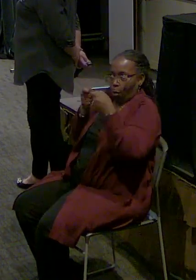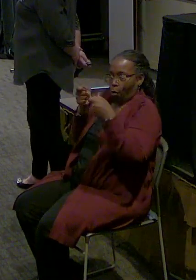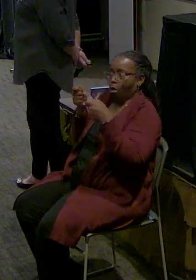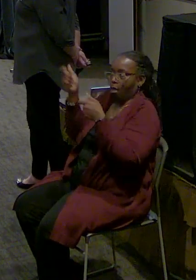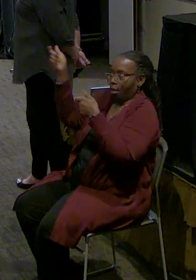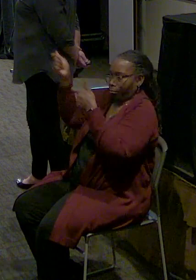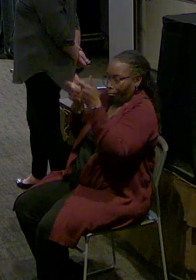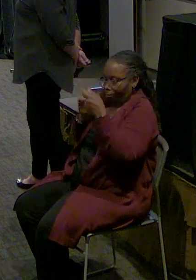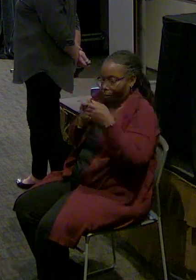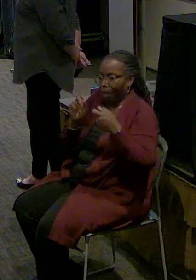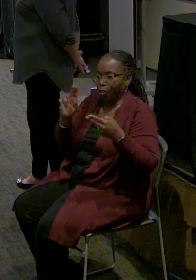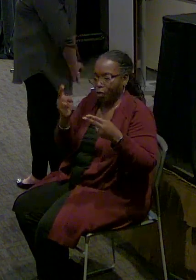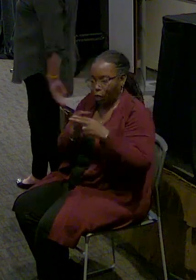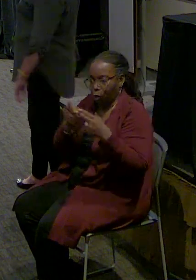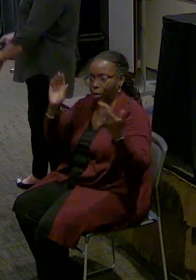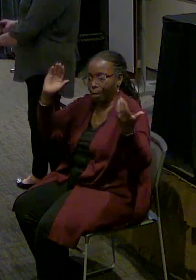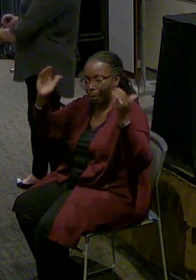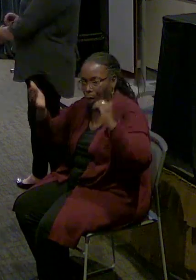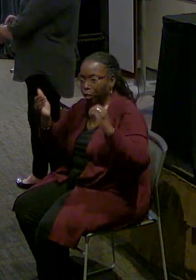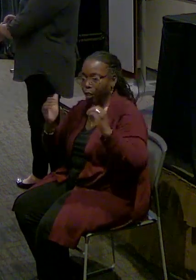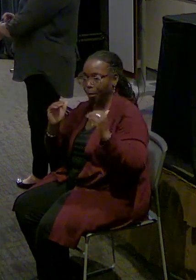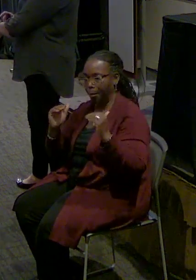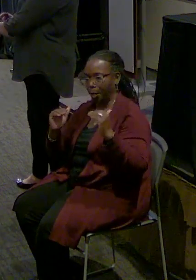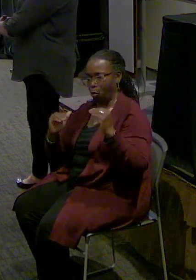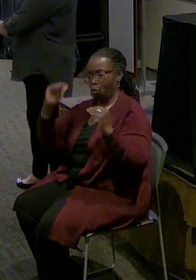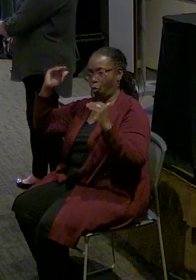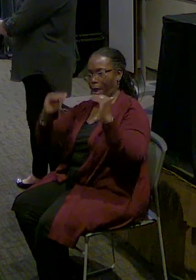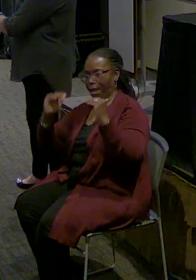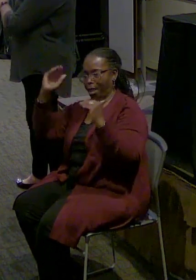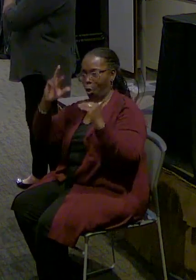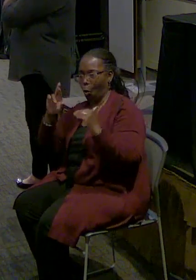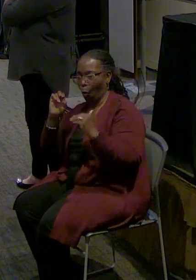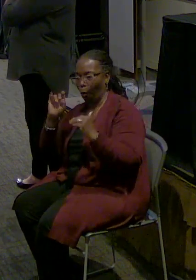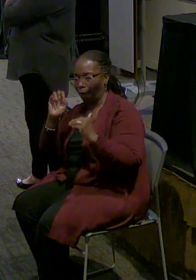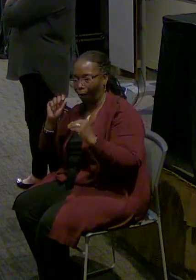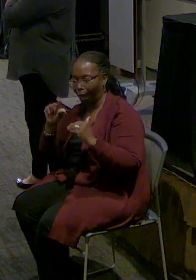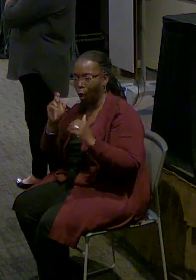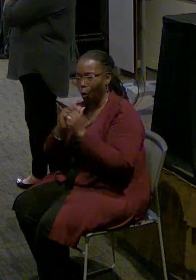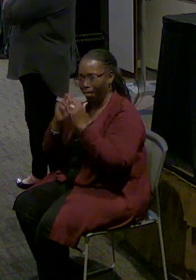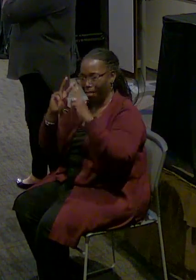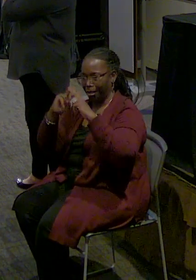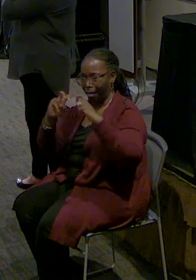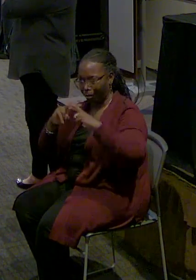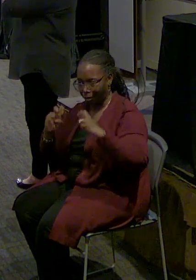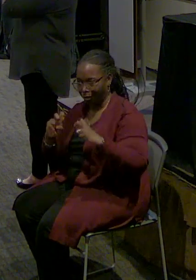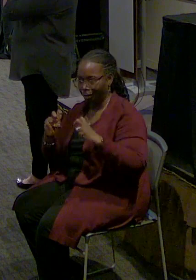comparison strategies or maybe ranking strategies along with some analysis